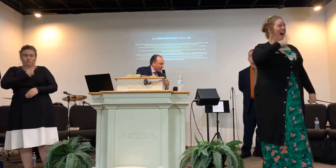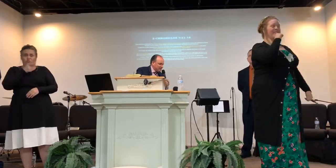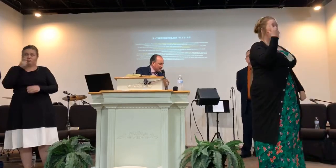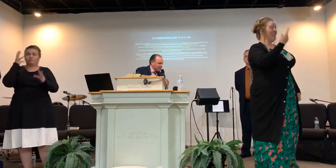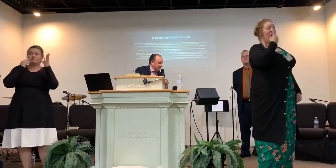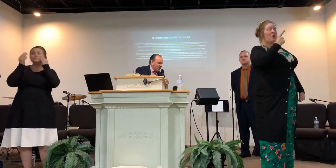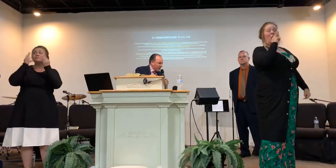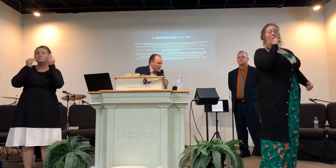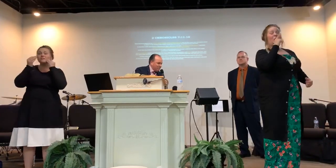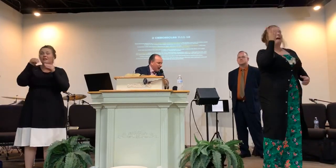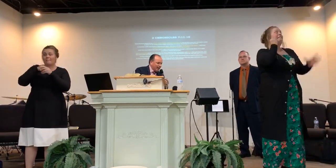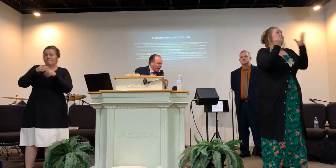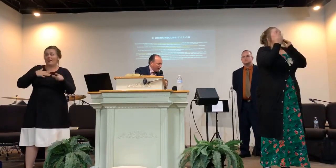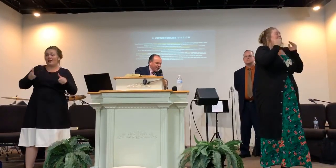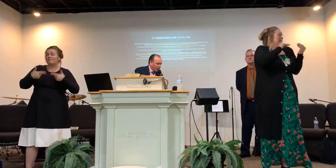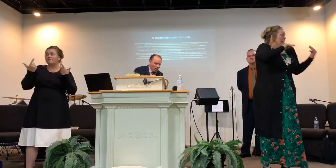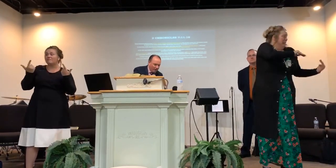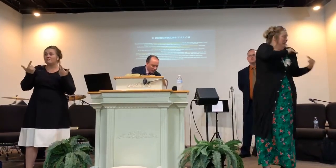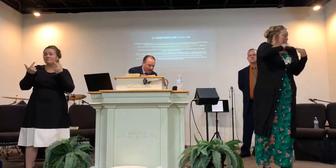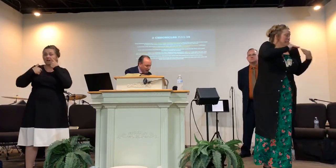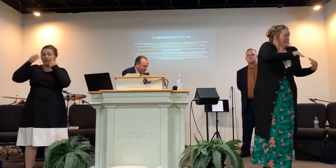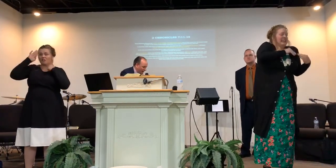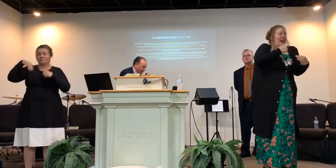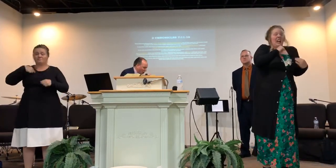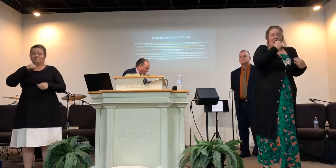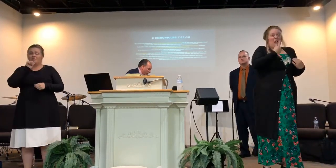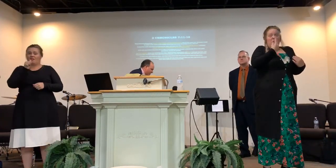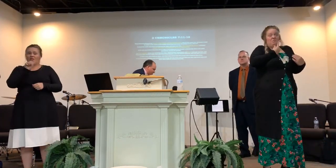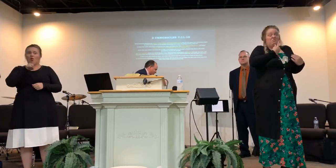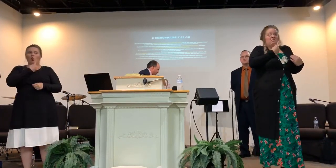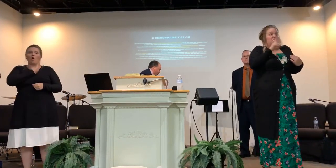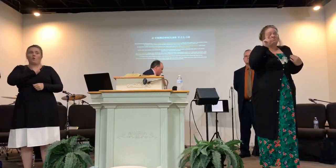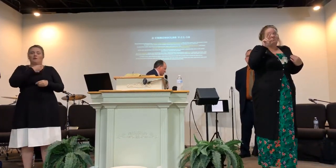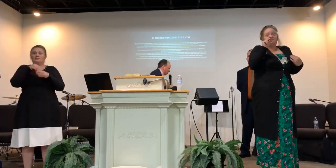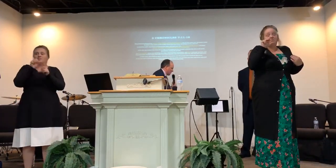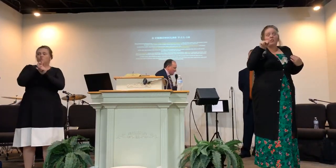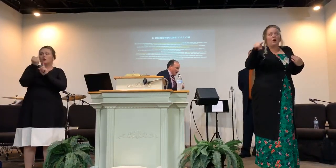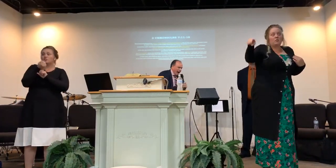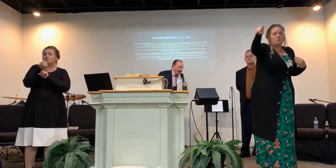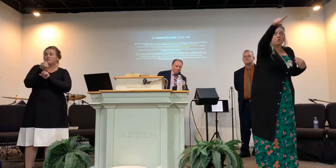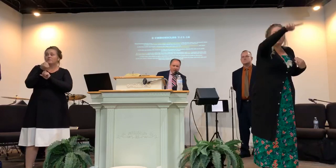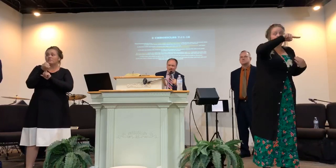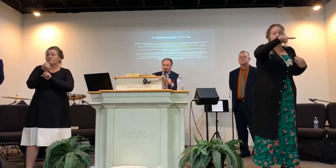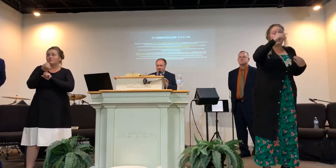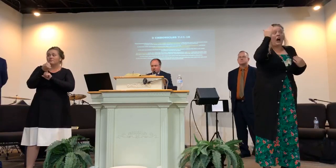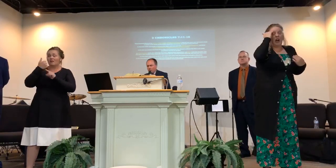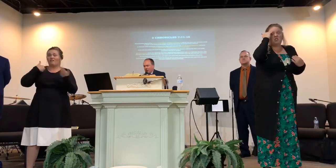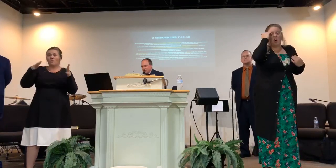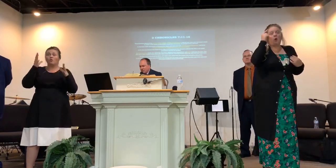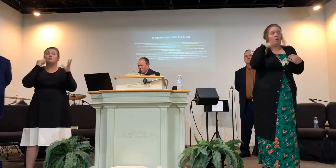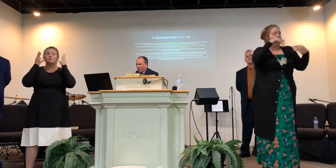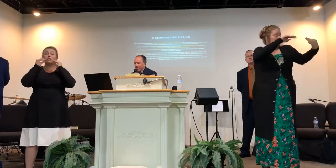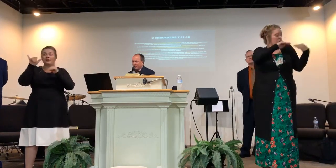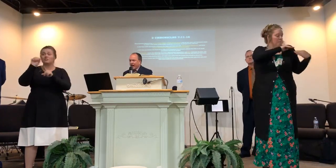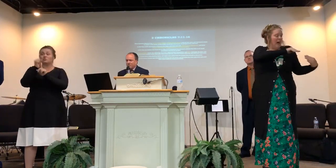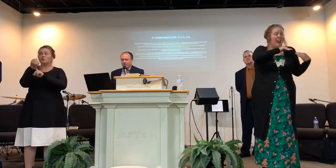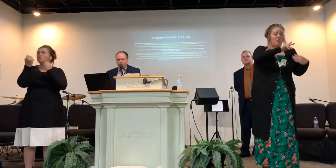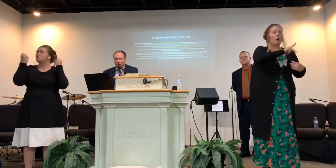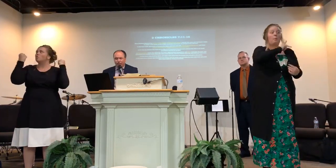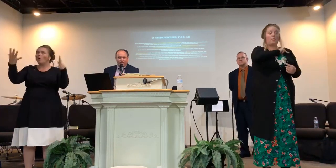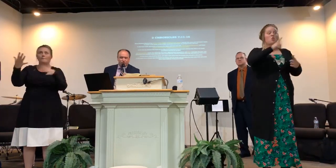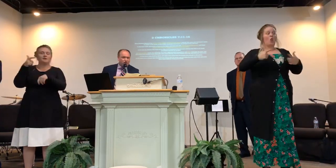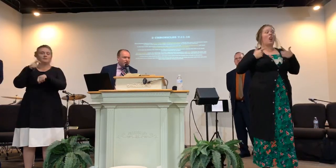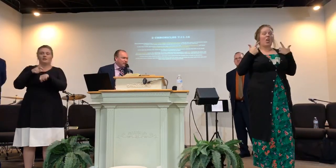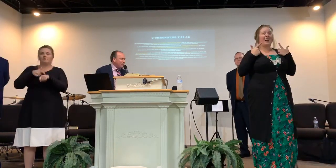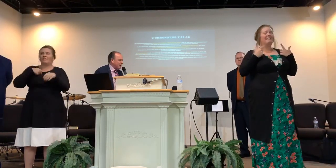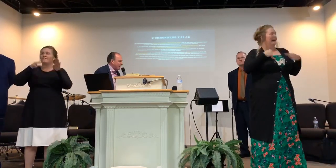has experienced this in my life. I know I'm not alone in this situation. I've been in that situation so many times. I'm